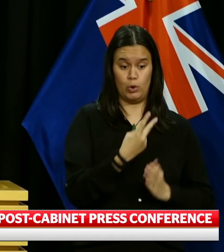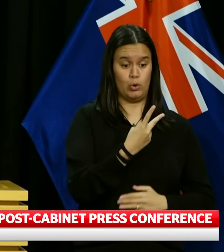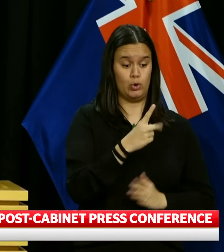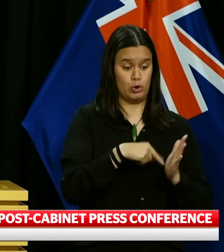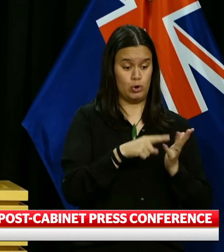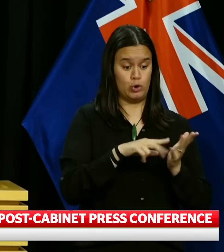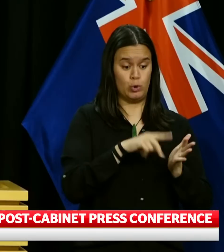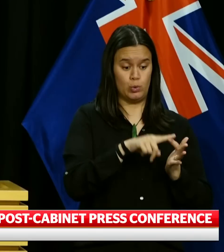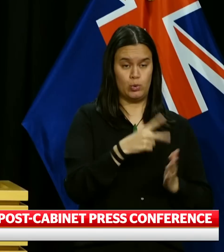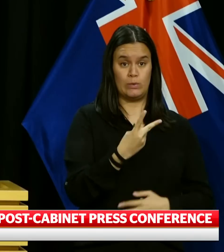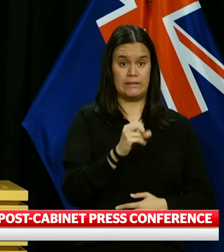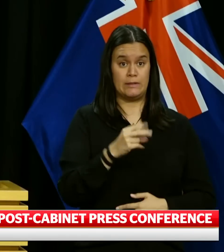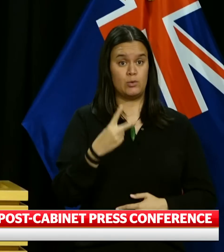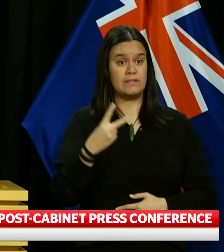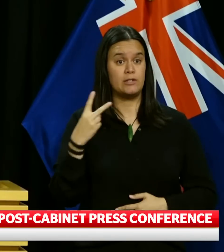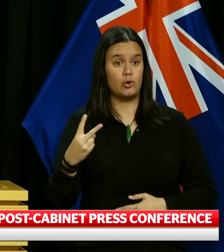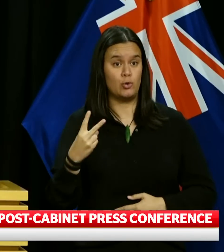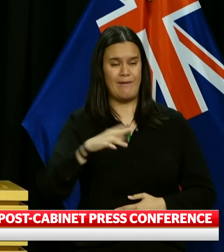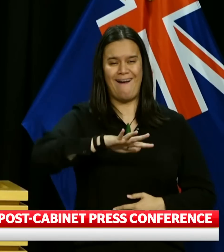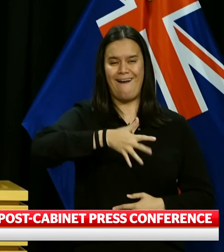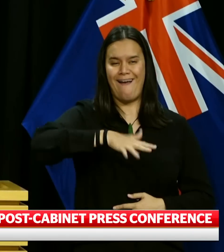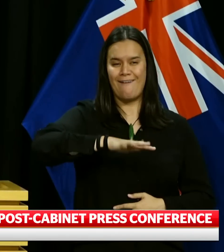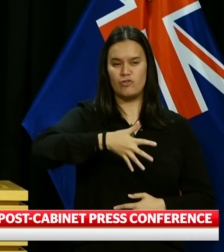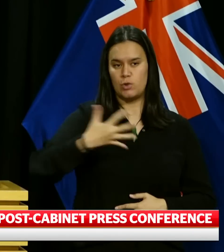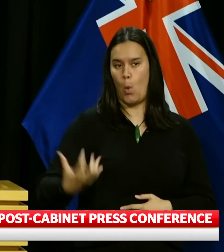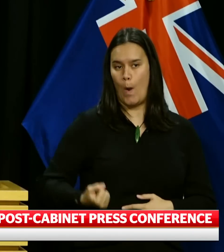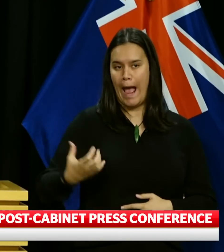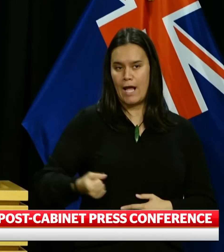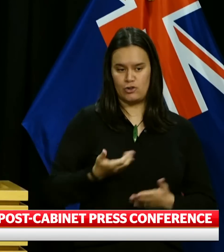median wage has increased by nearly a quarter,